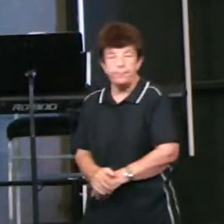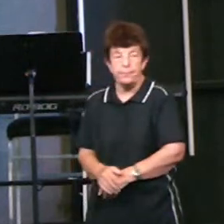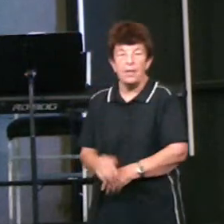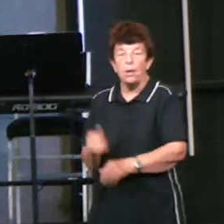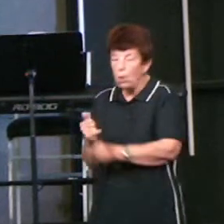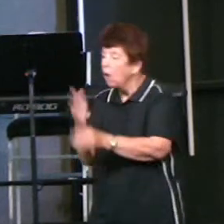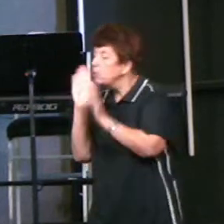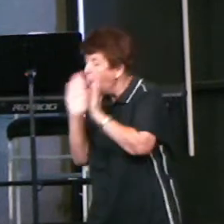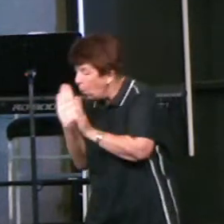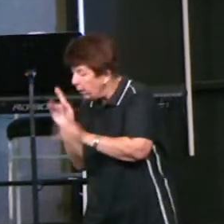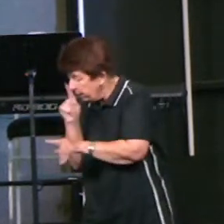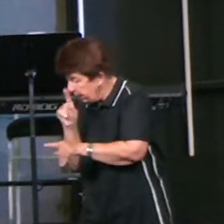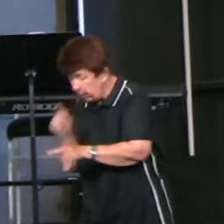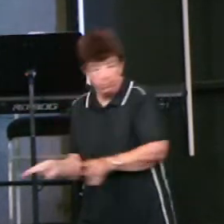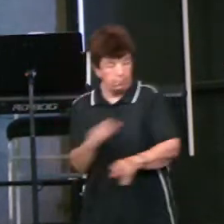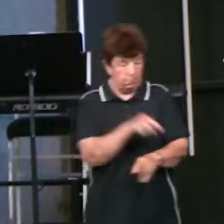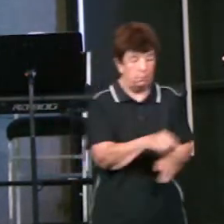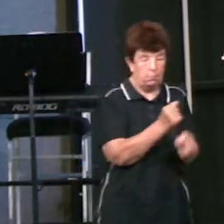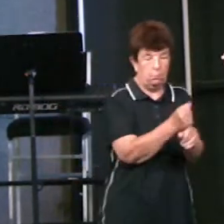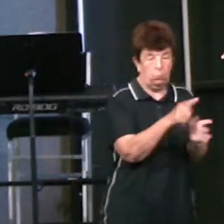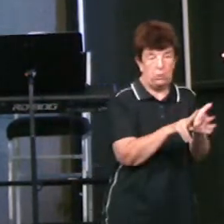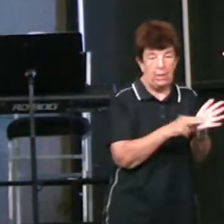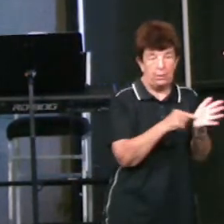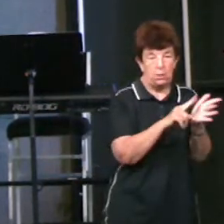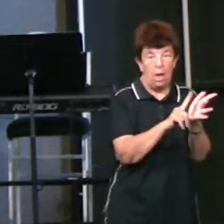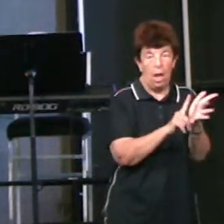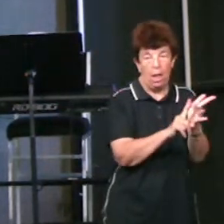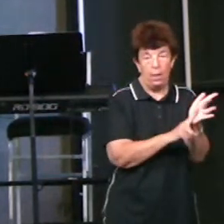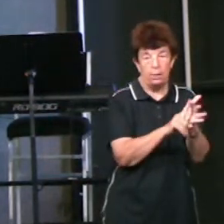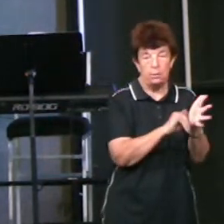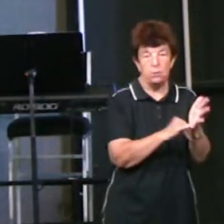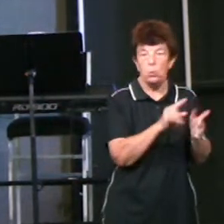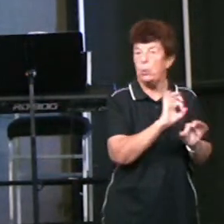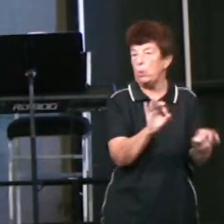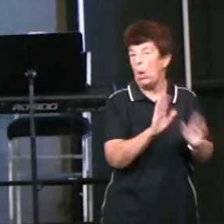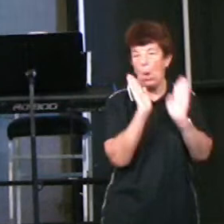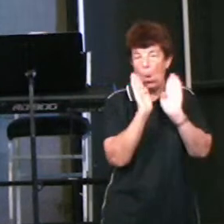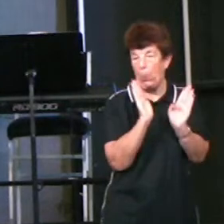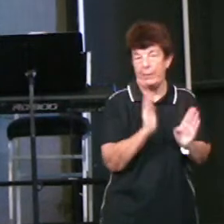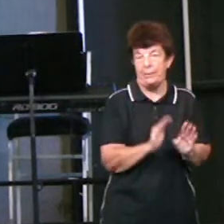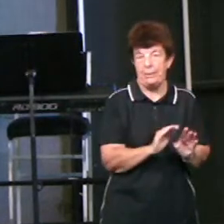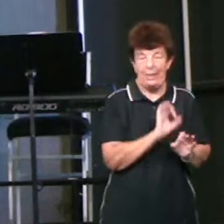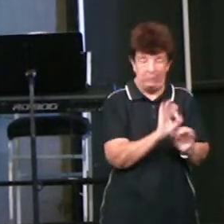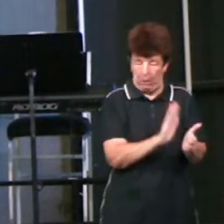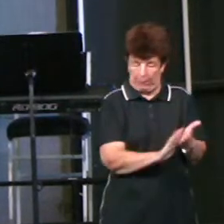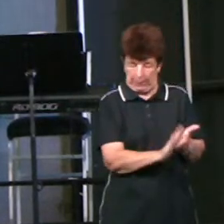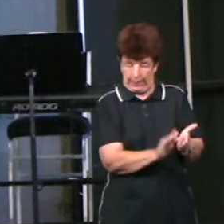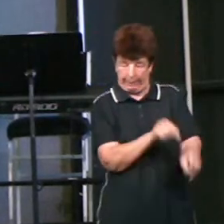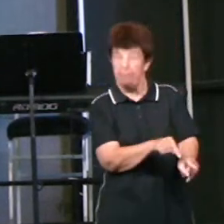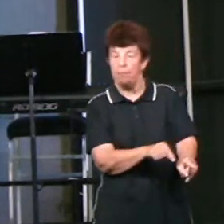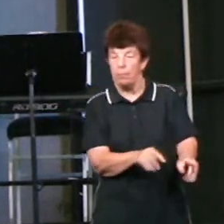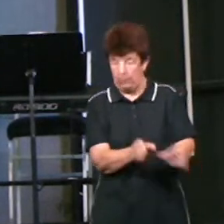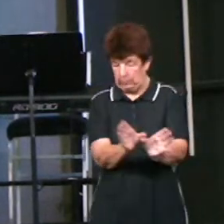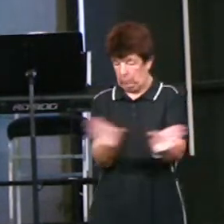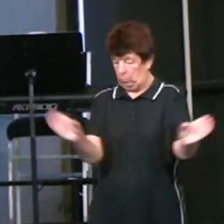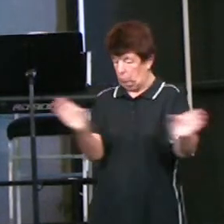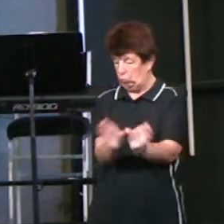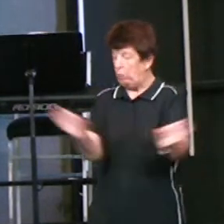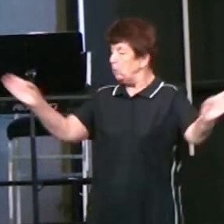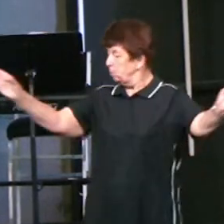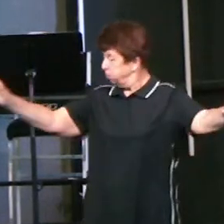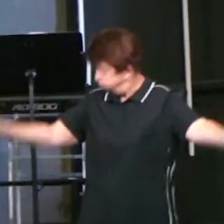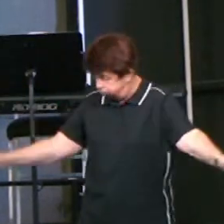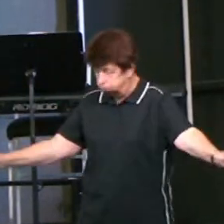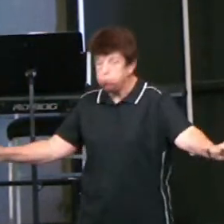God's holy people, and Gentiles, who are unholy, ceremonially unclean. There's this division, there's this